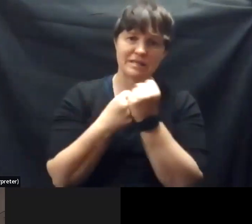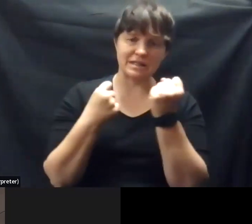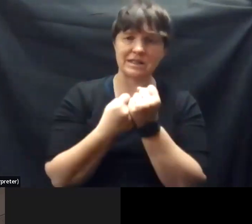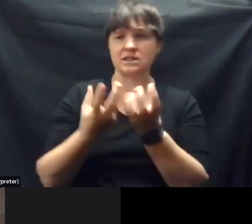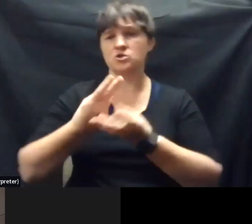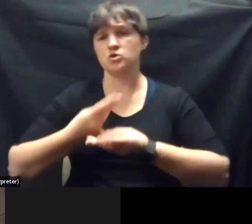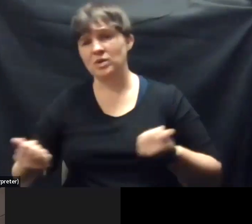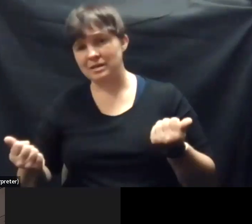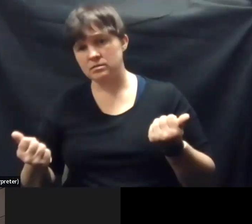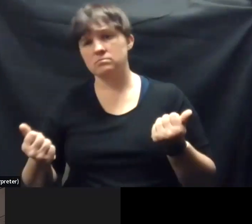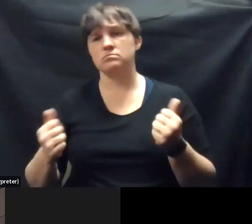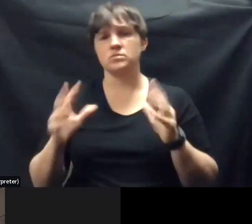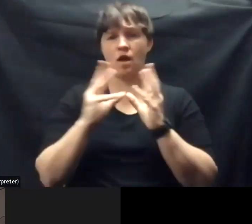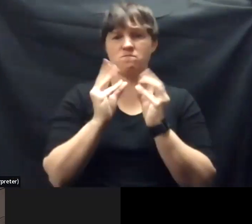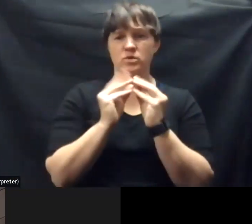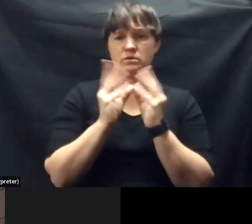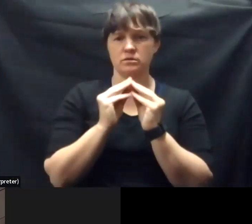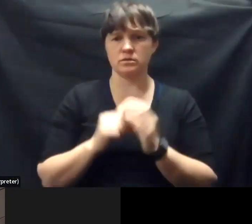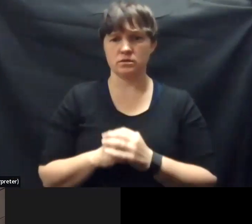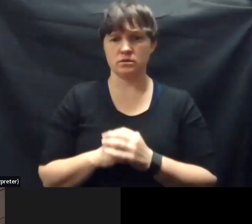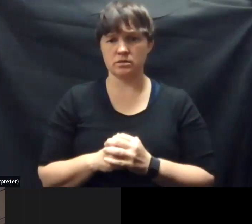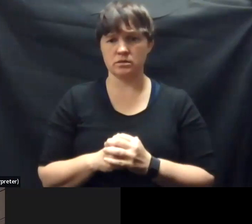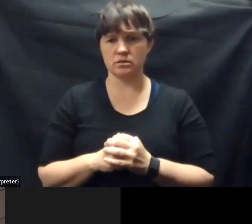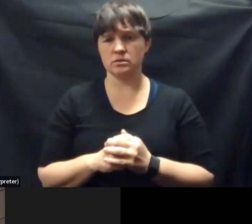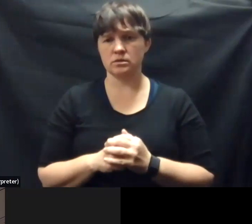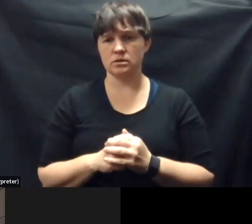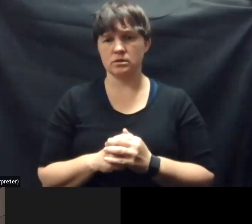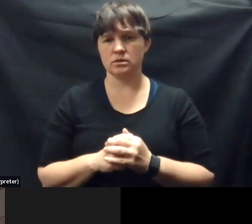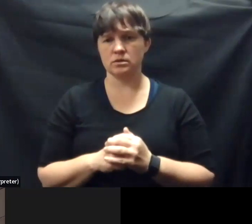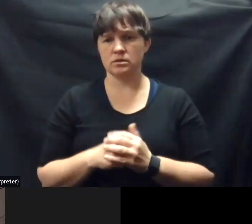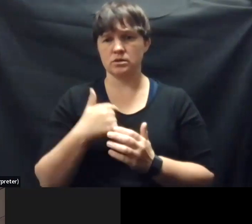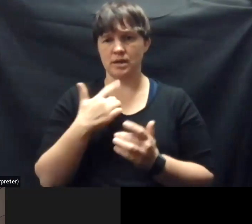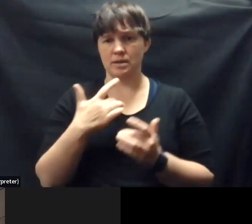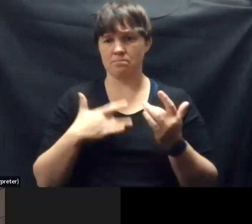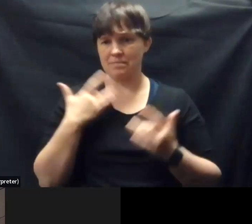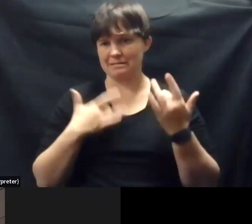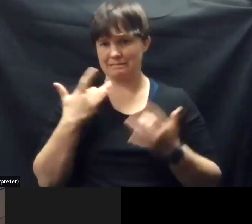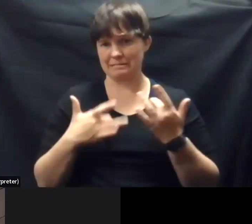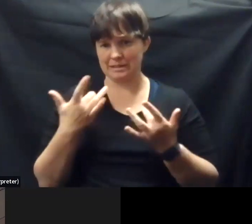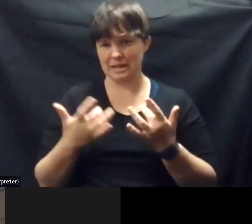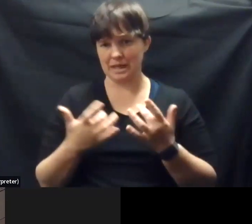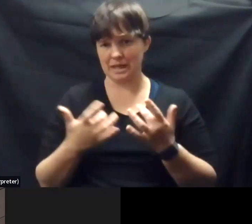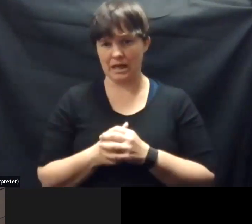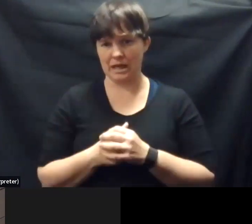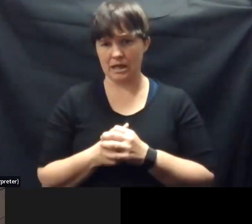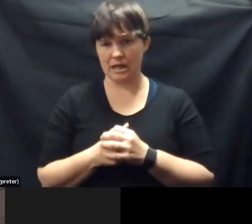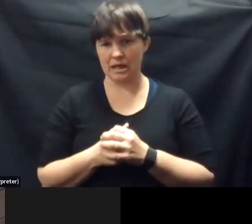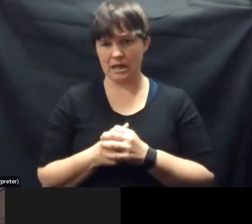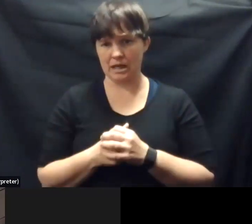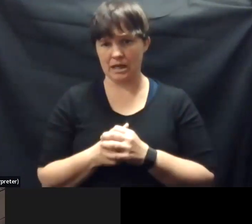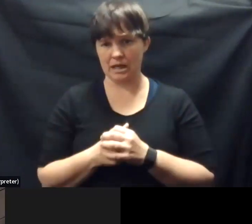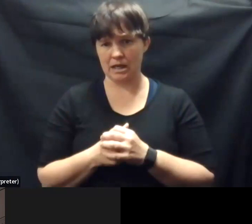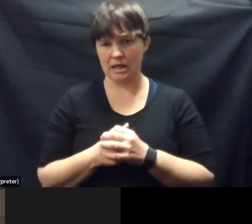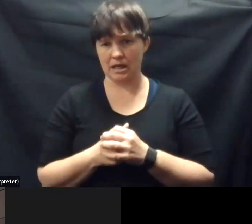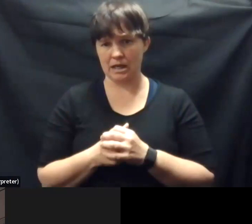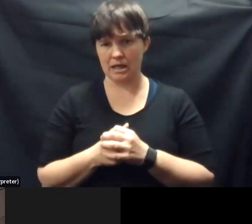resolution conference. So I'm excited to share that Iowa has a really good